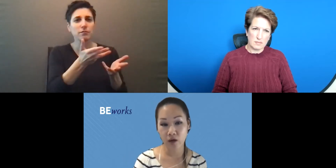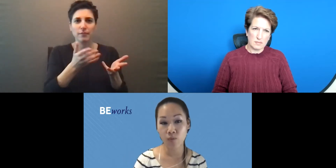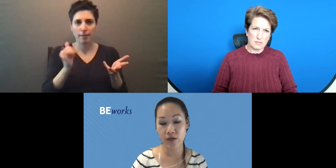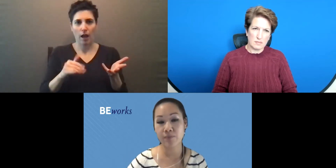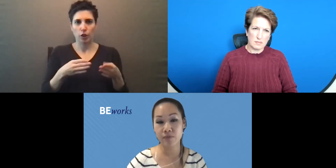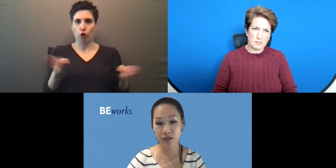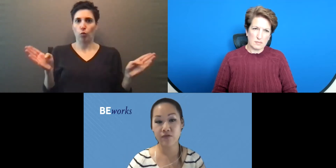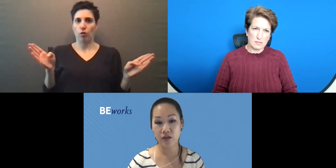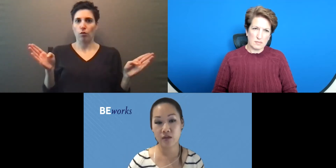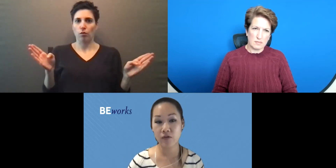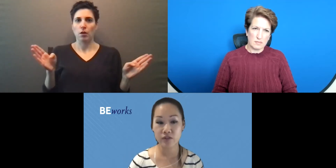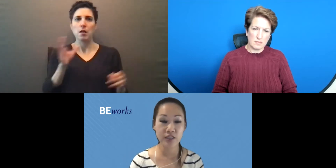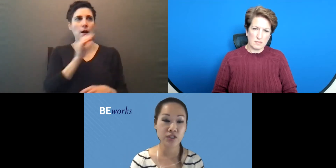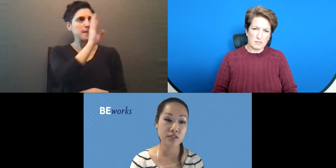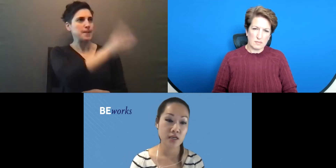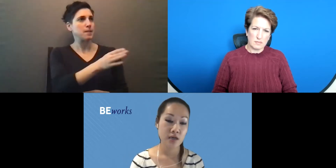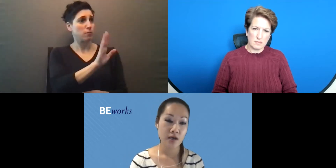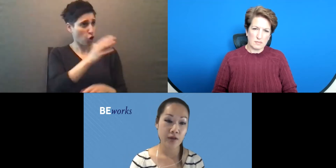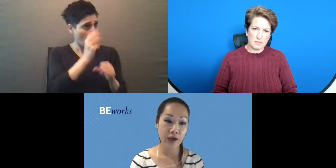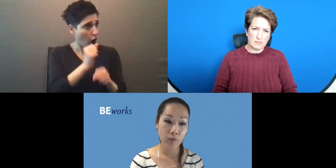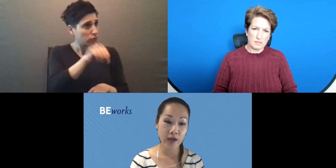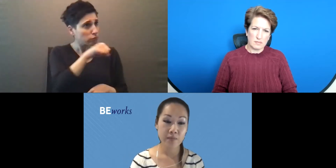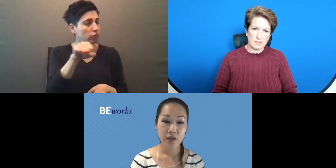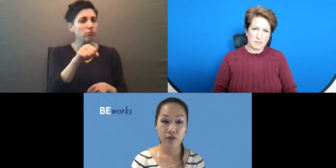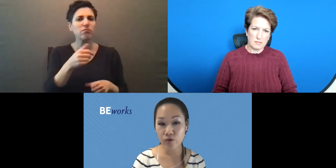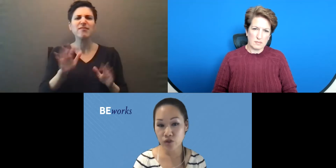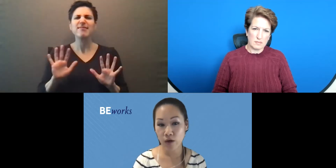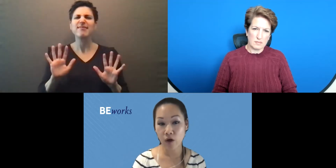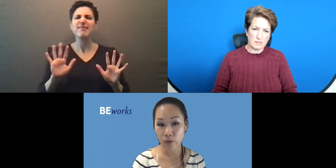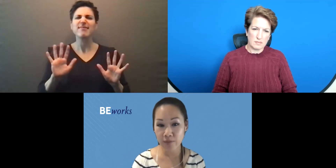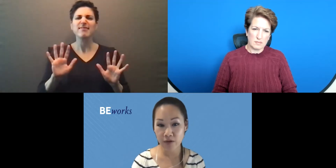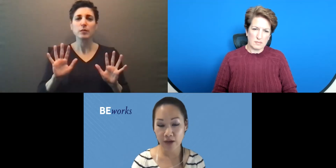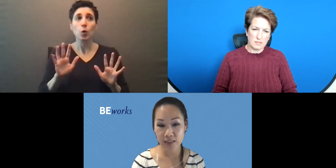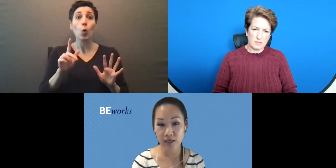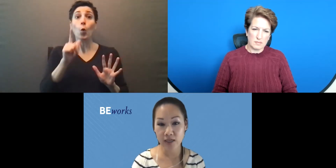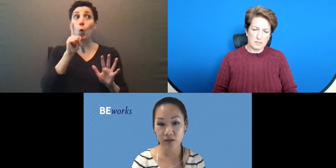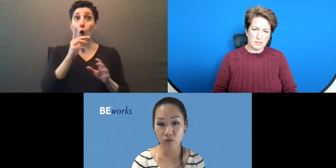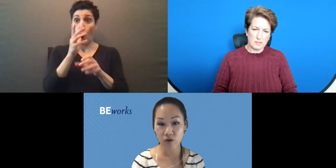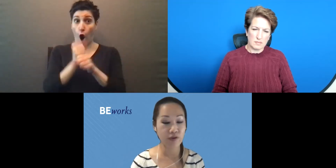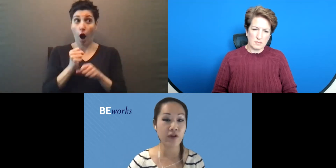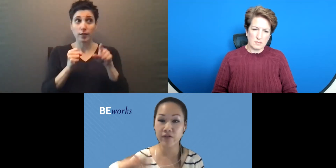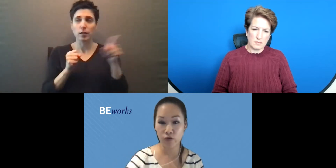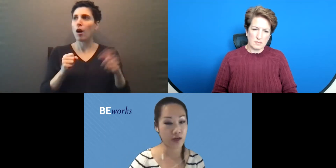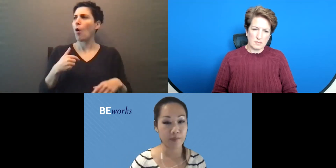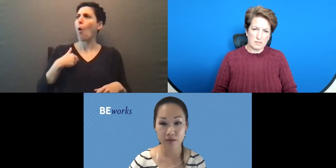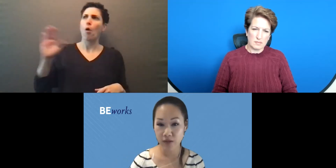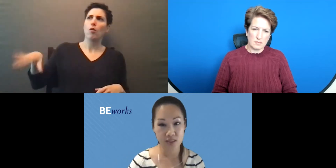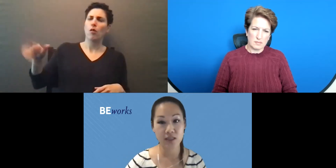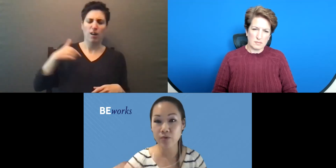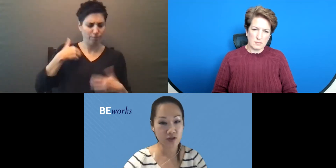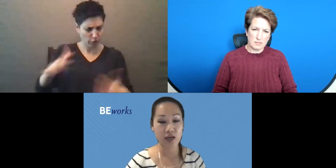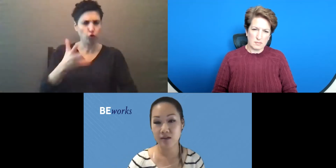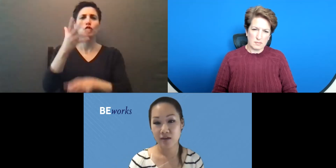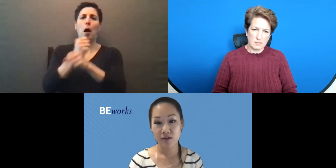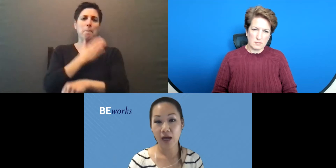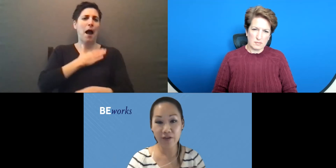and open up kind of the conversations that way. Those who have already been vaccinated will be very forthcoming and they